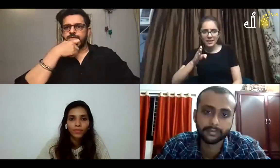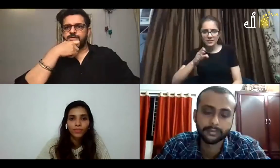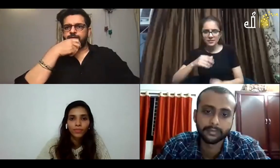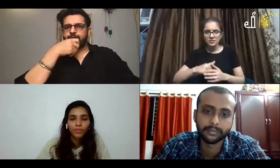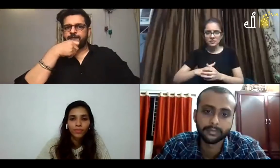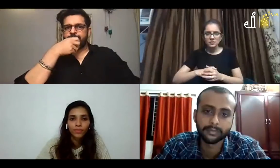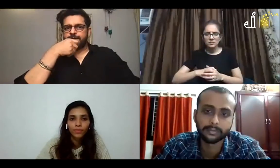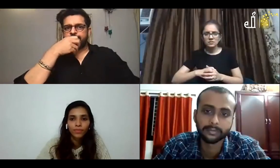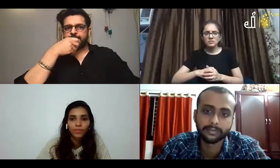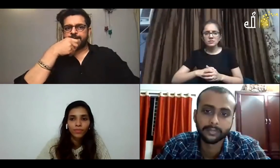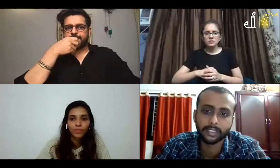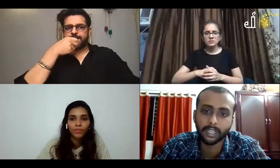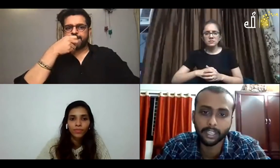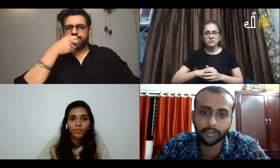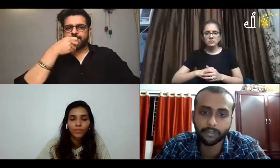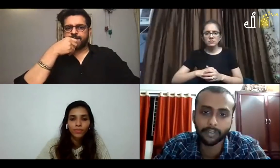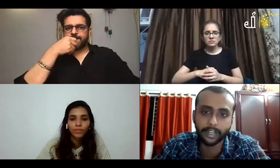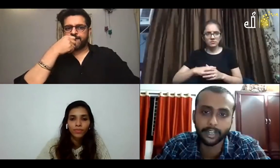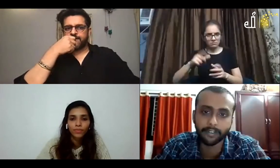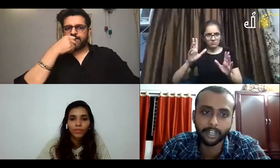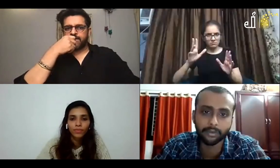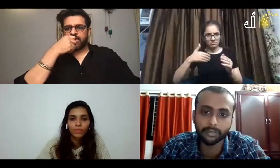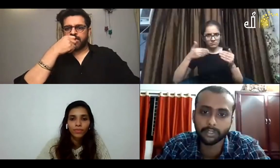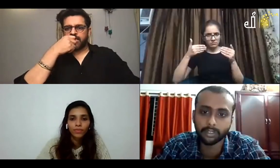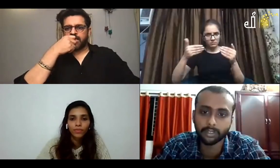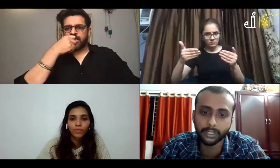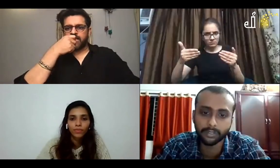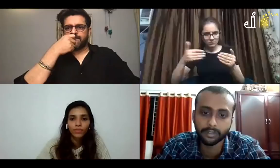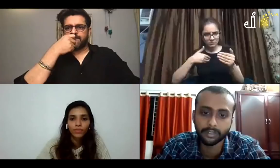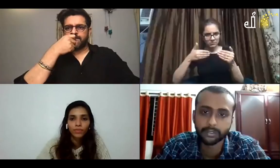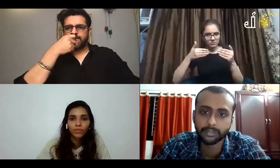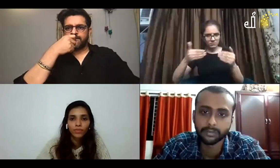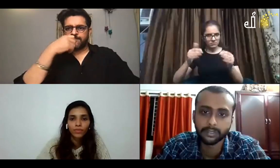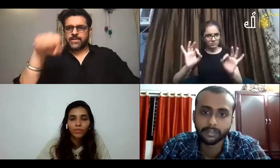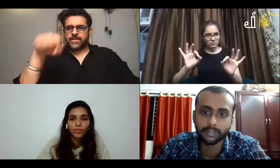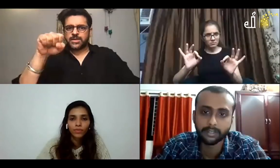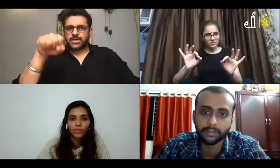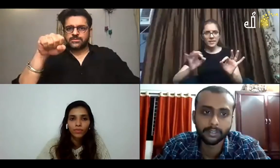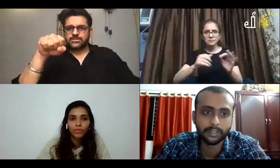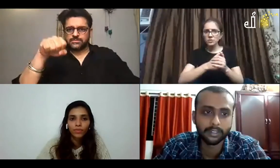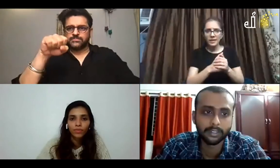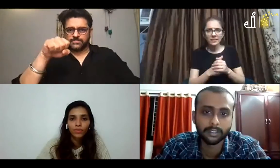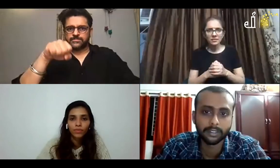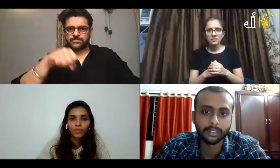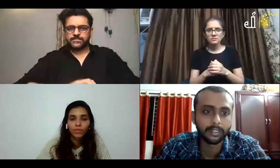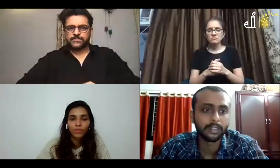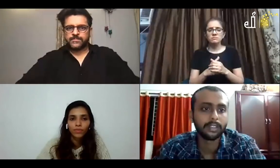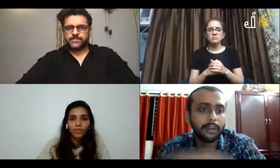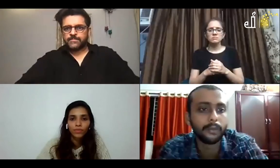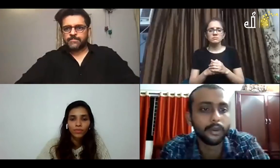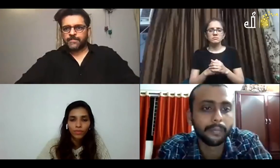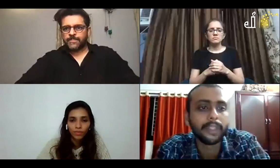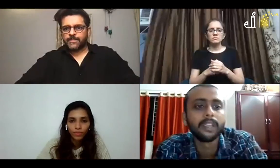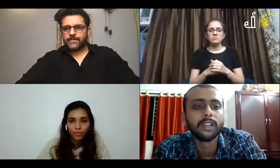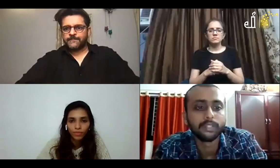Yes, yes. Yeah, where did you lose me? Yes, please go ahead.